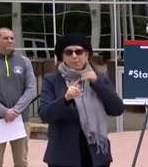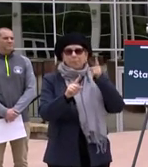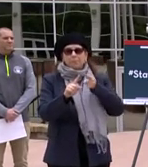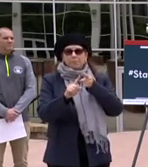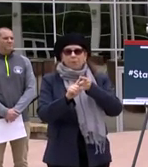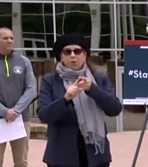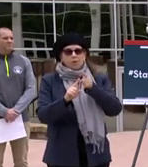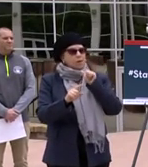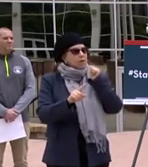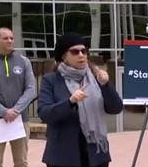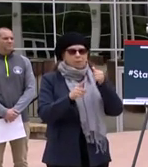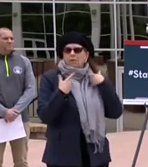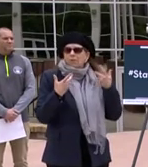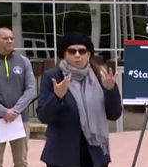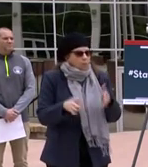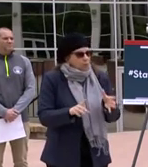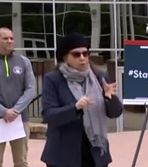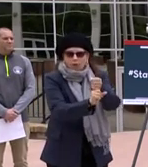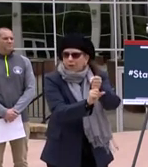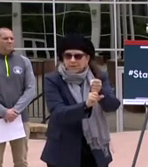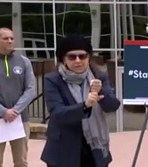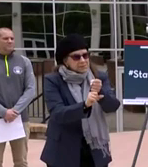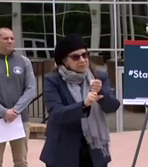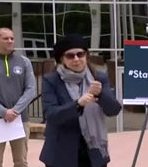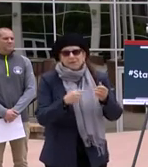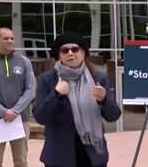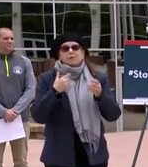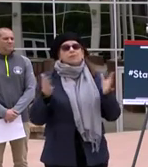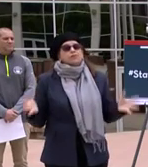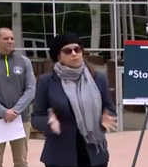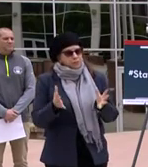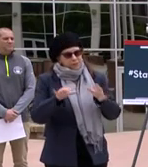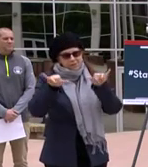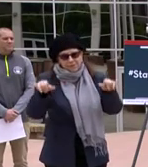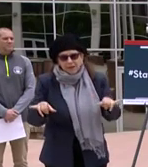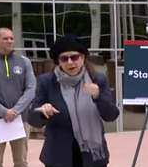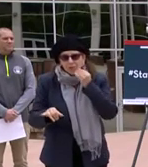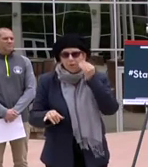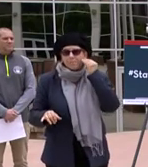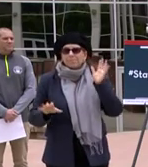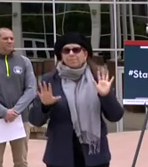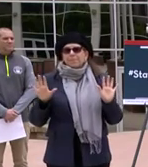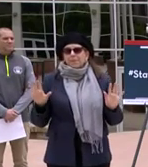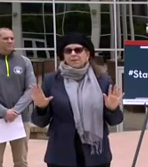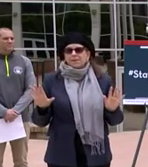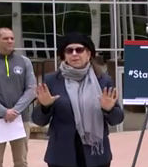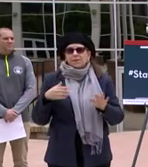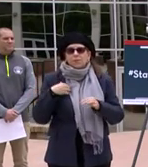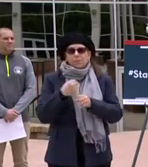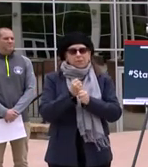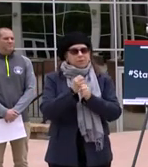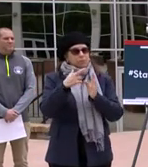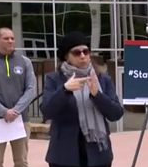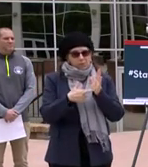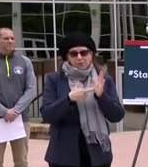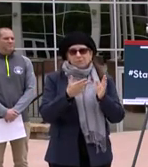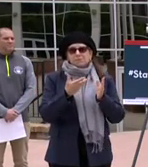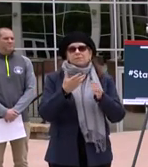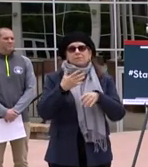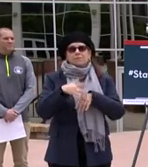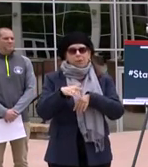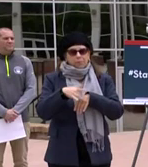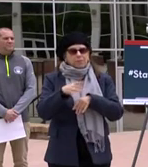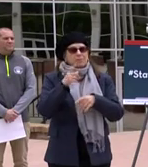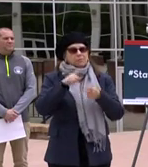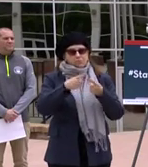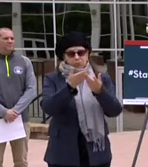home. And we are going to make all of the guidelines available and rely on people to do